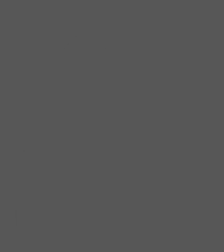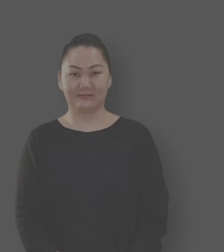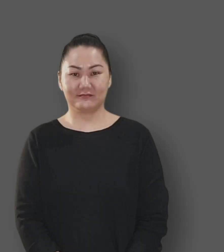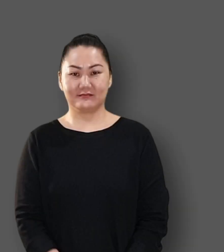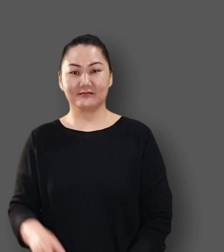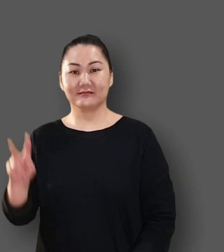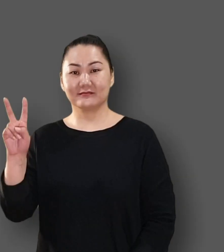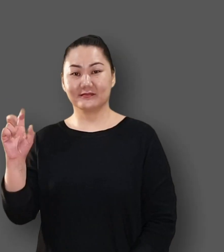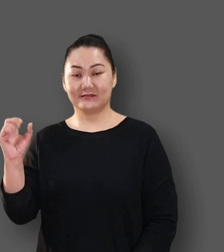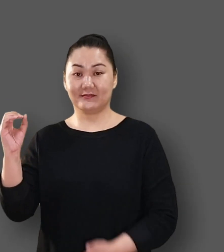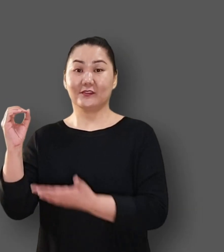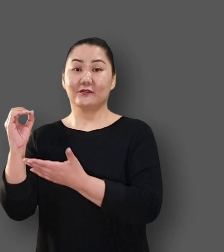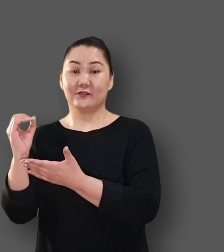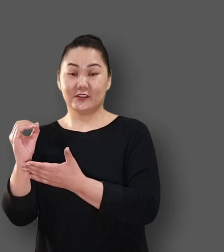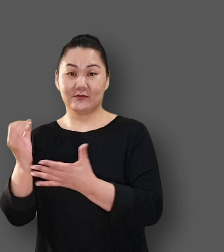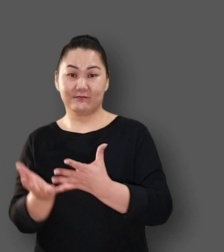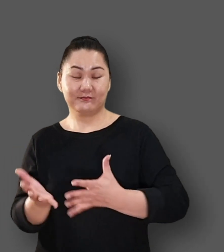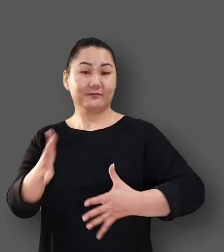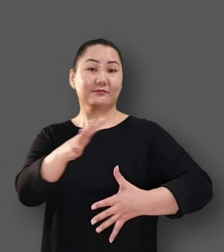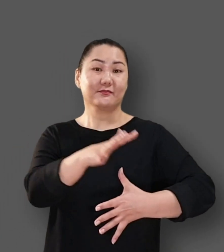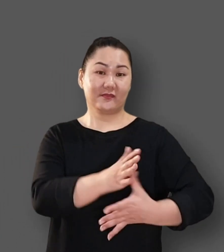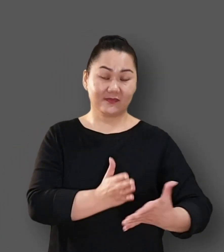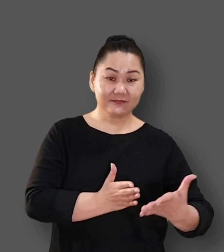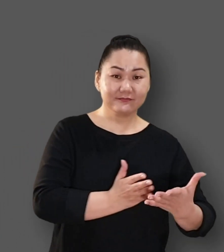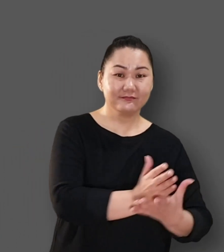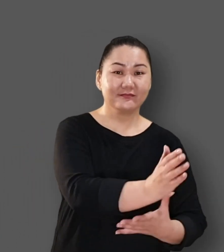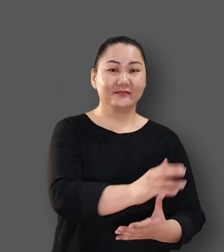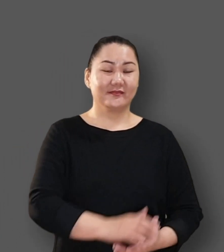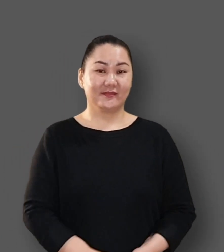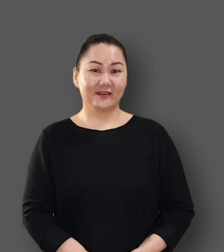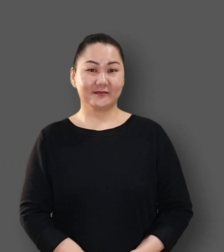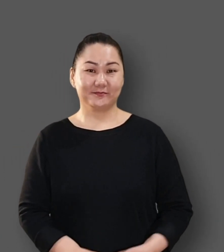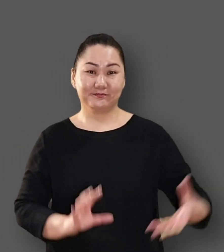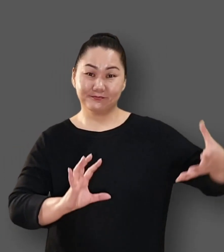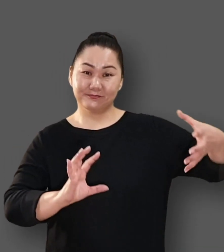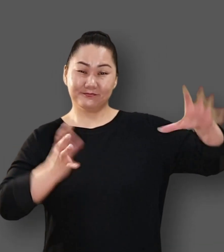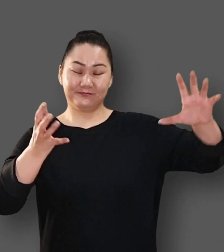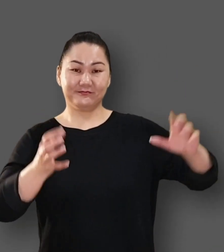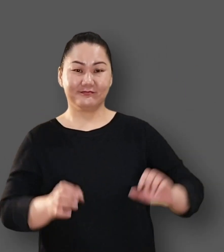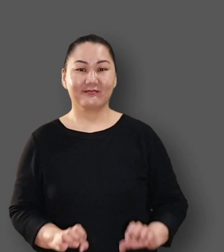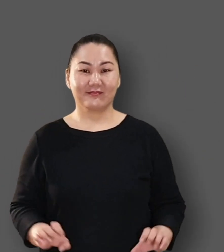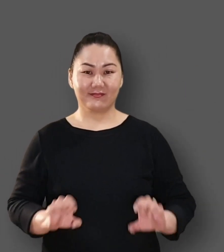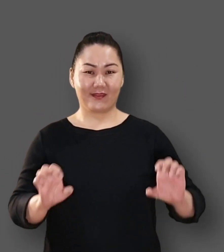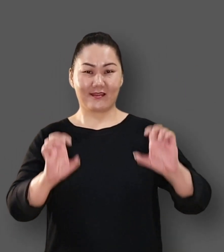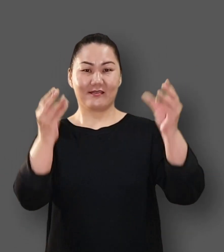Our priority areas: disasters and emergencies, safe, peaceful, and resilient.